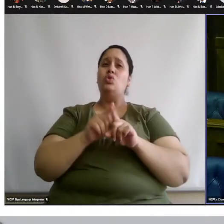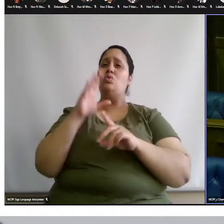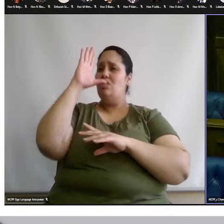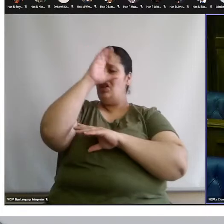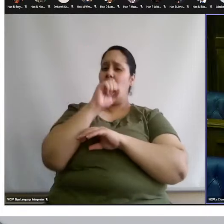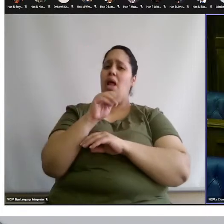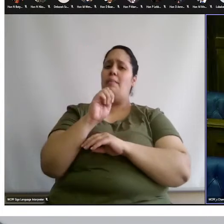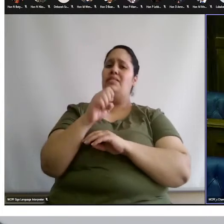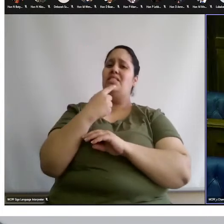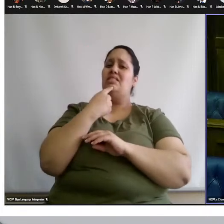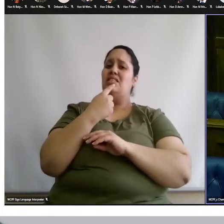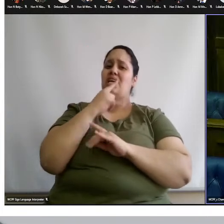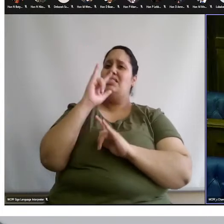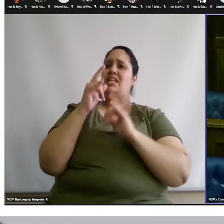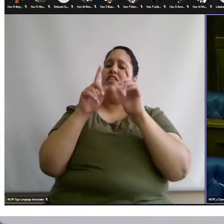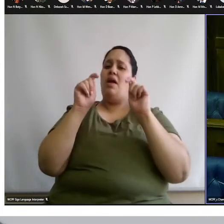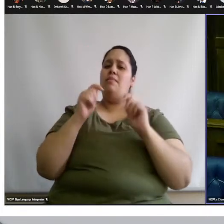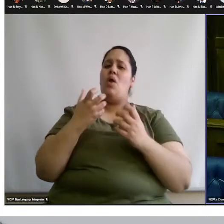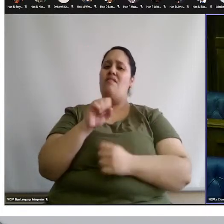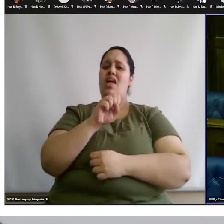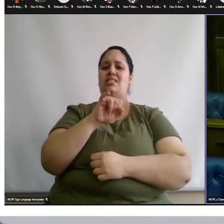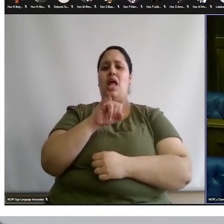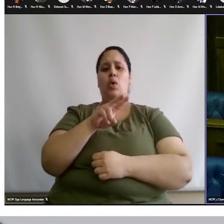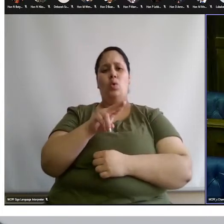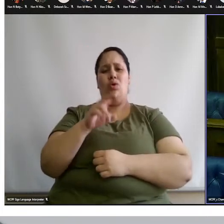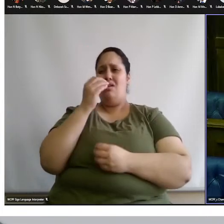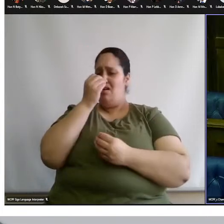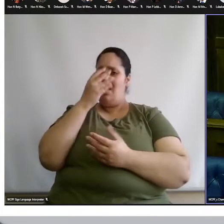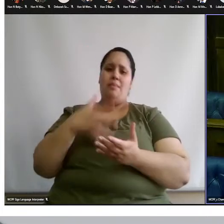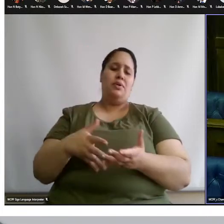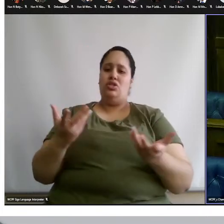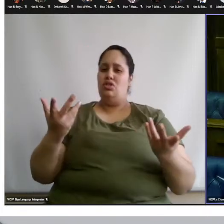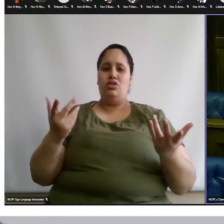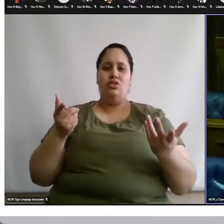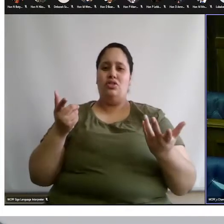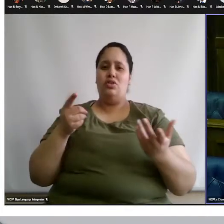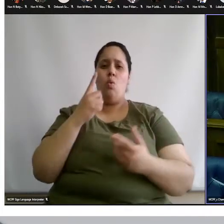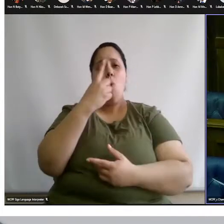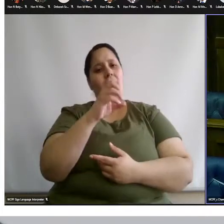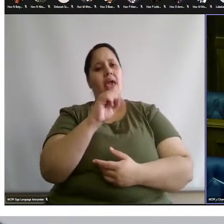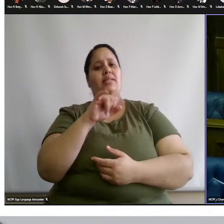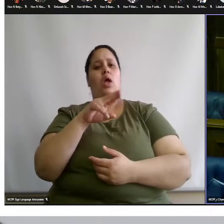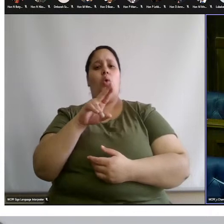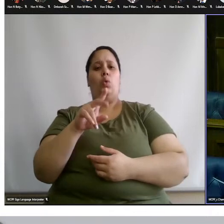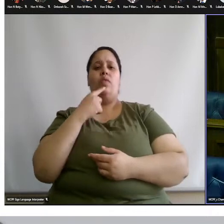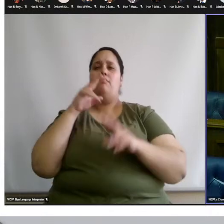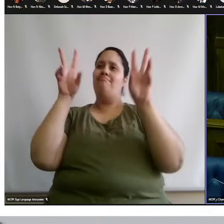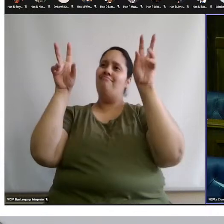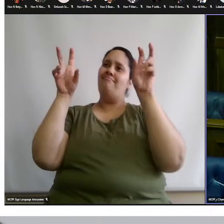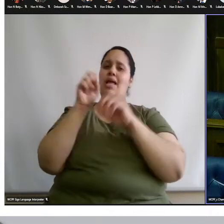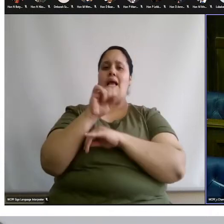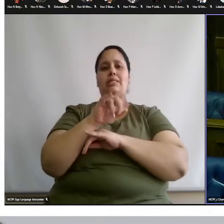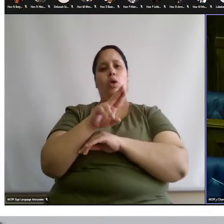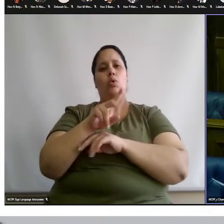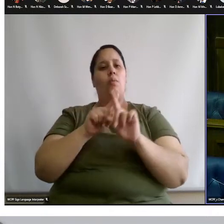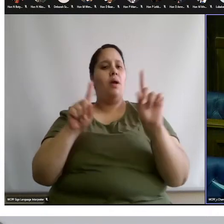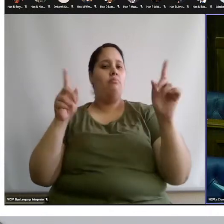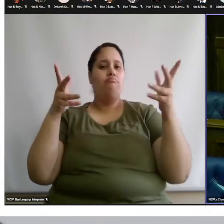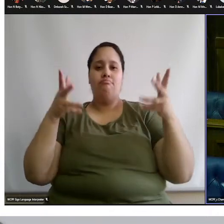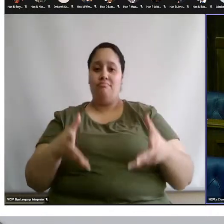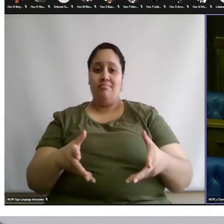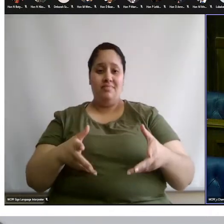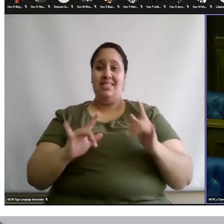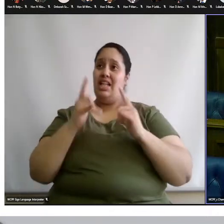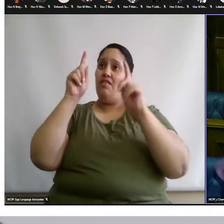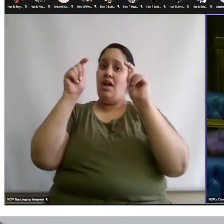Cape Town have got an SIU. What nonsense is this? There's only one SIU. They call themselves a SIU, but this is the very City of Cape